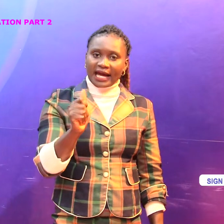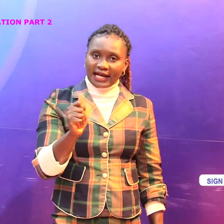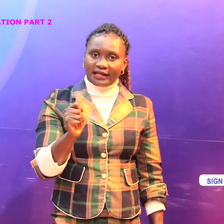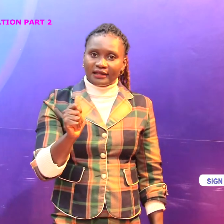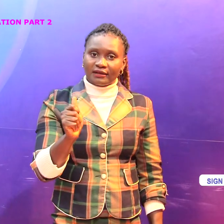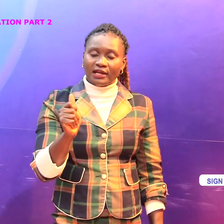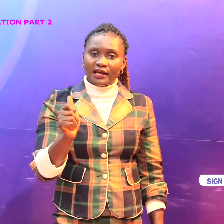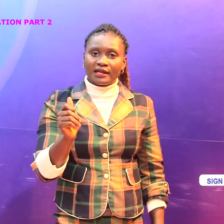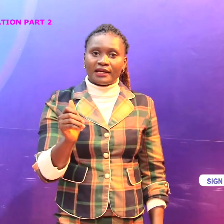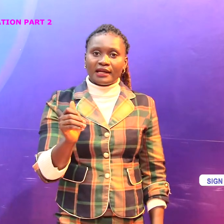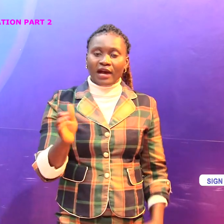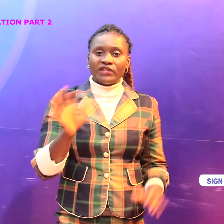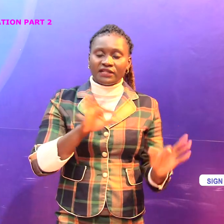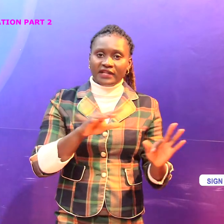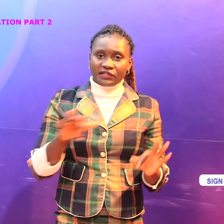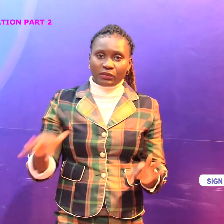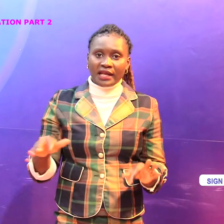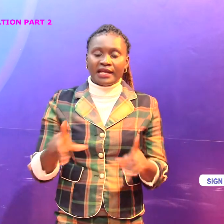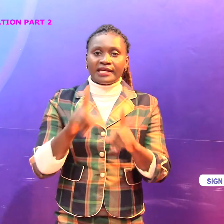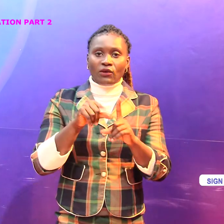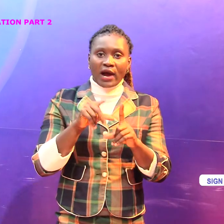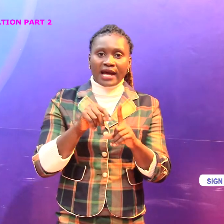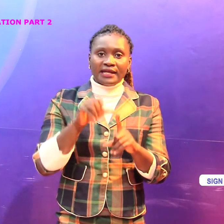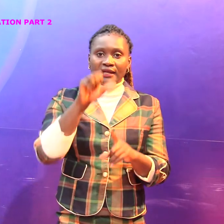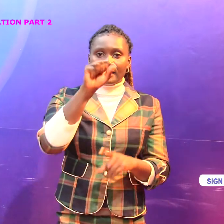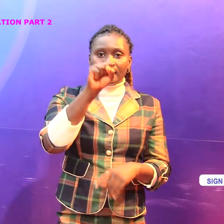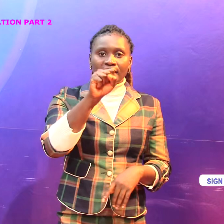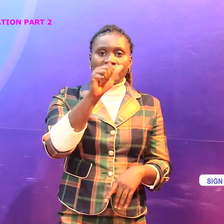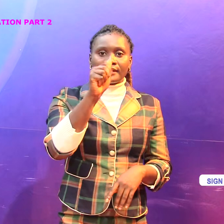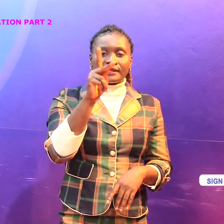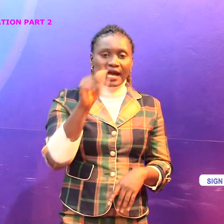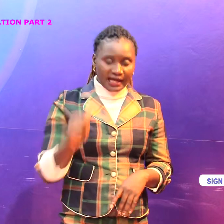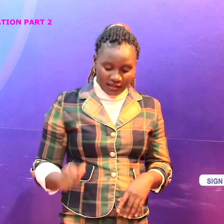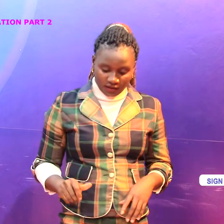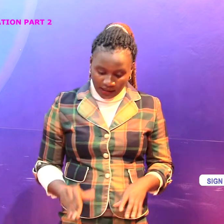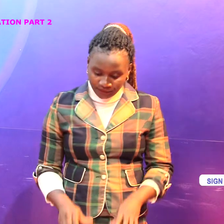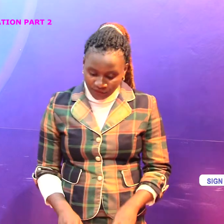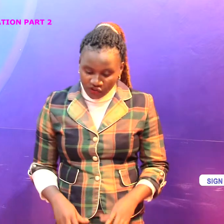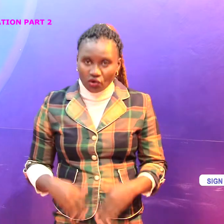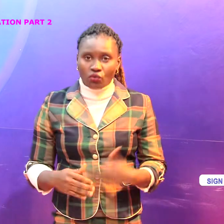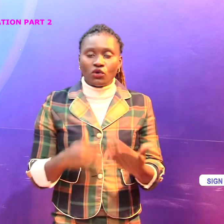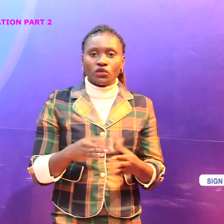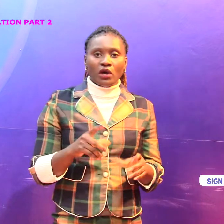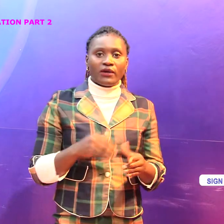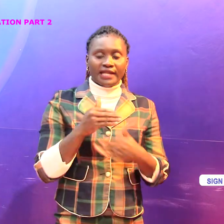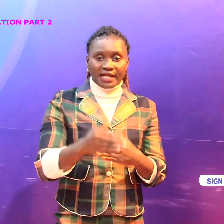Saka. Okay? I've just finger spell the word Saka. Okay? So we go to our